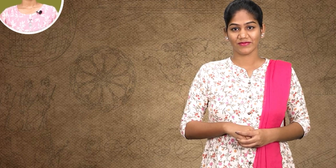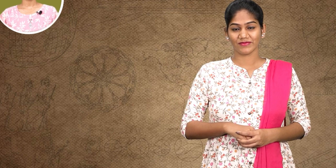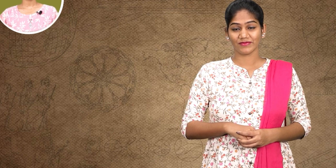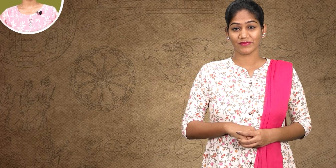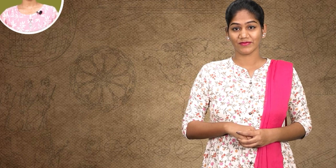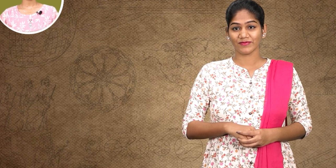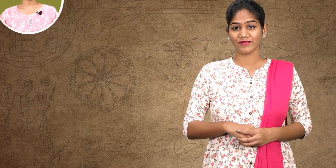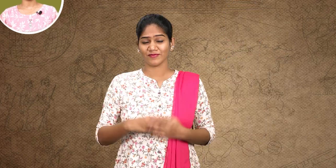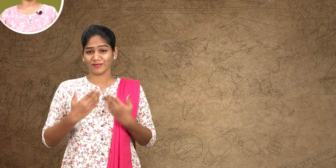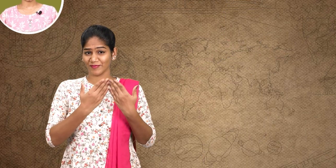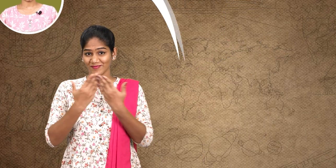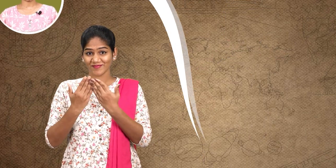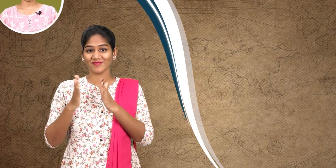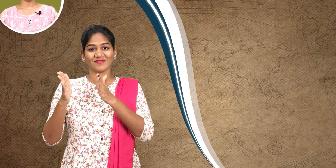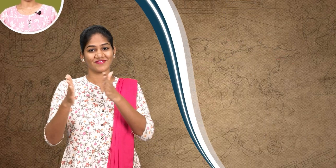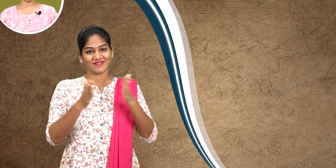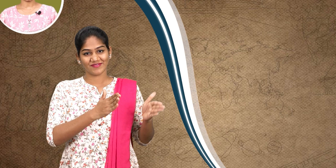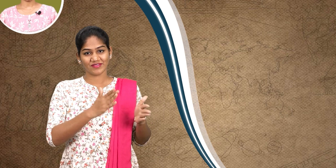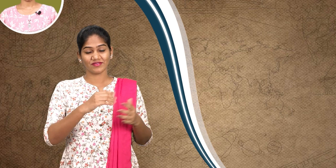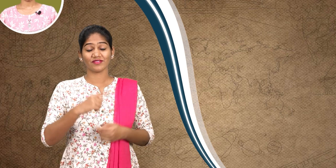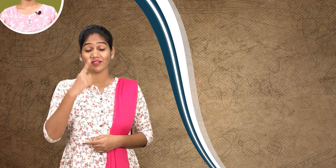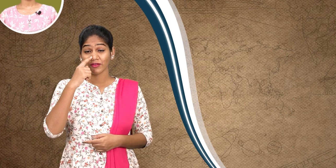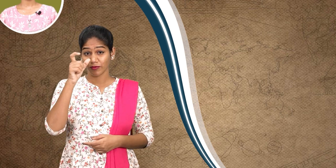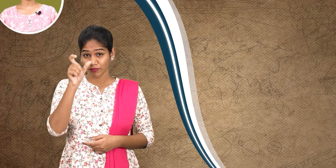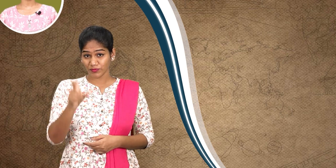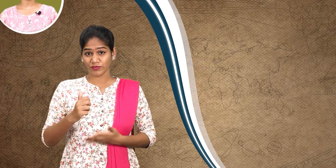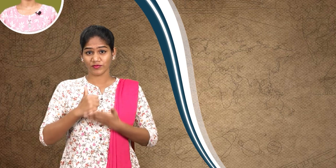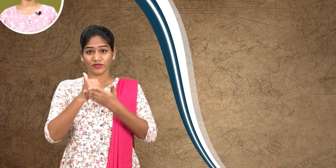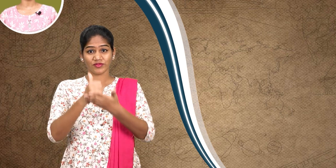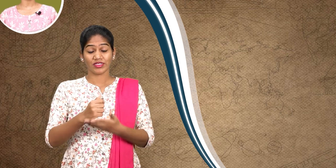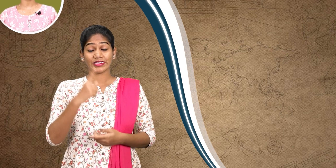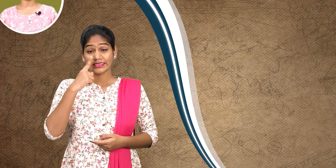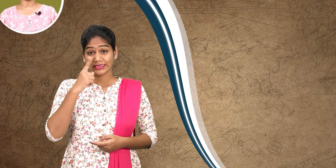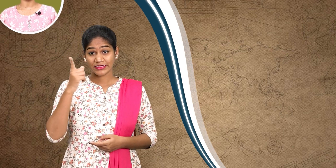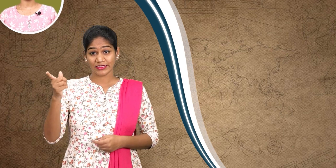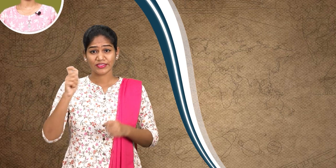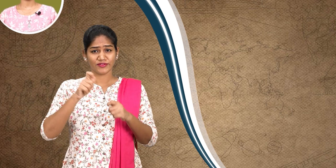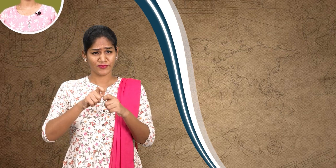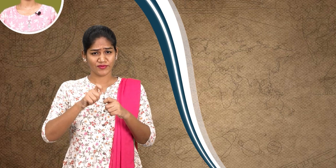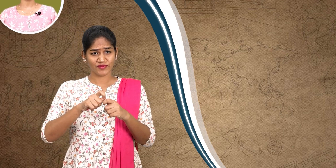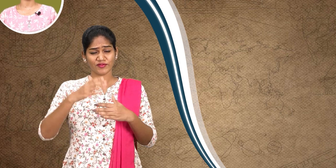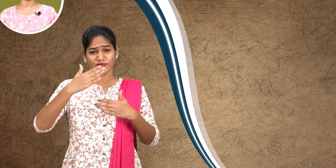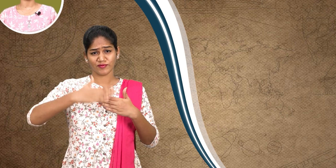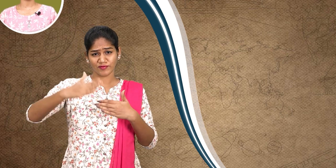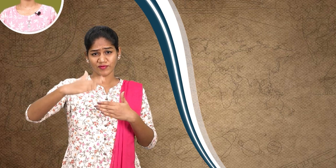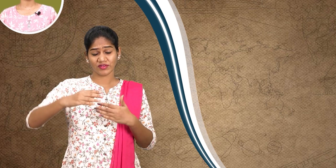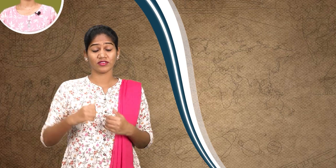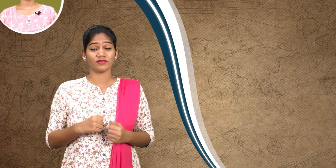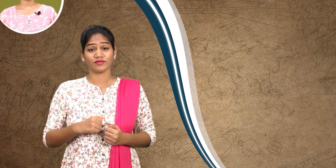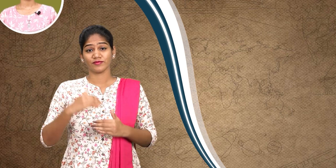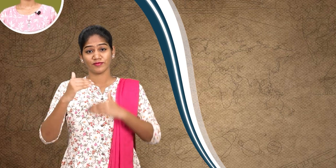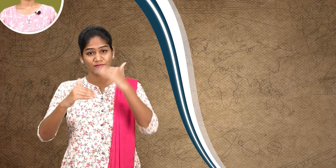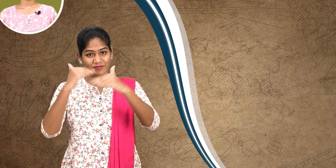Besides educating women, she also worked towards improving